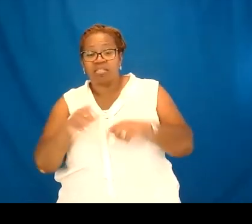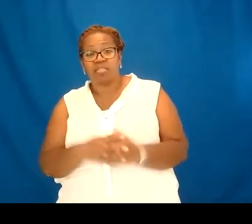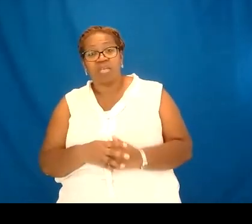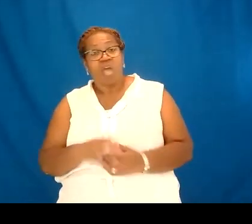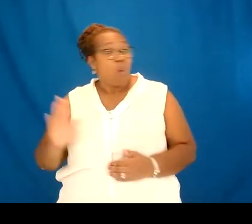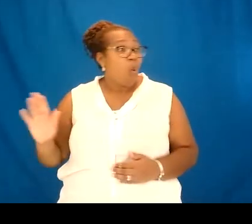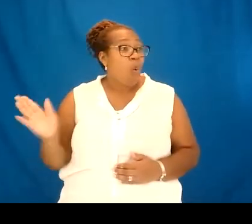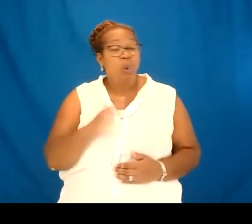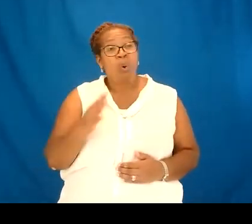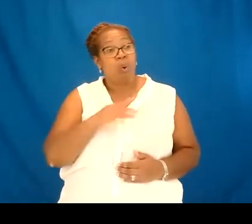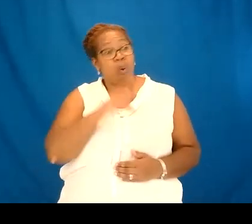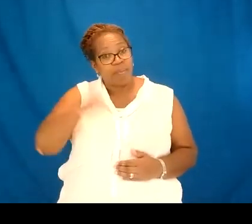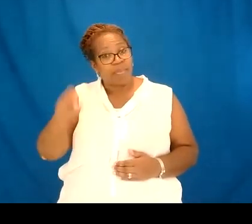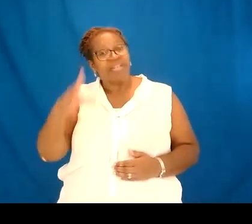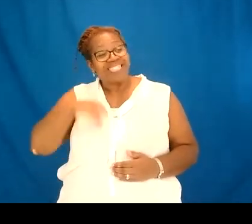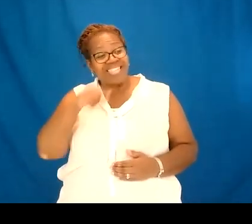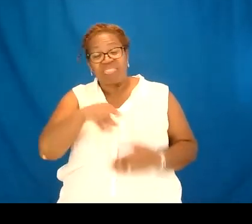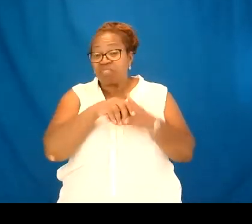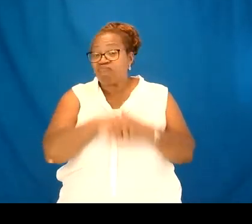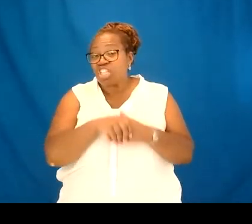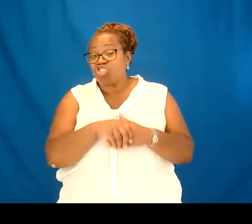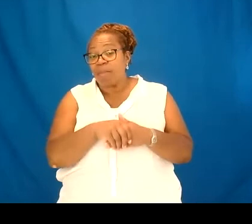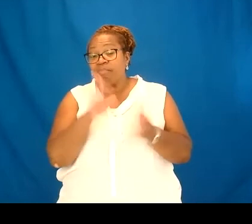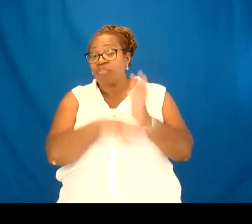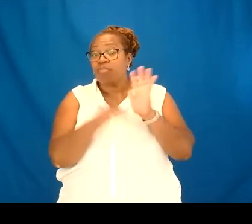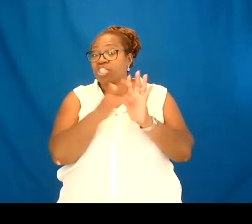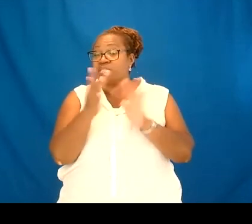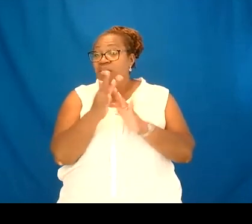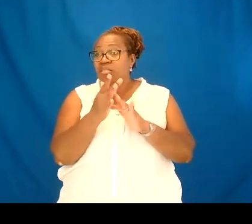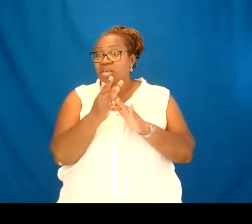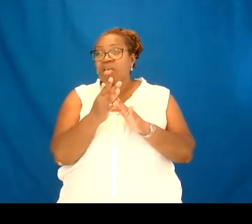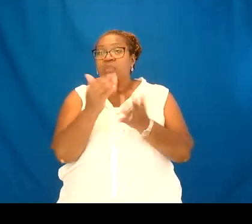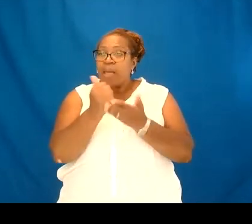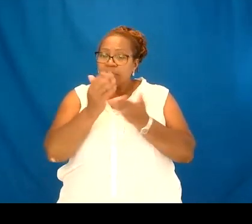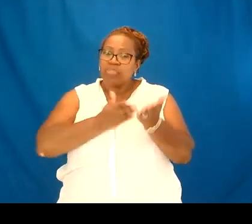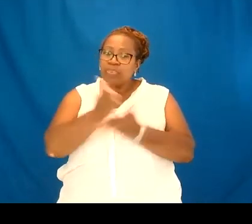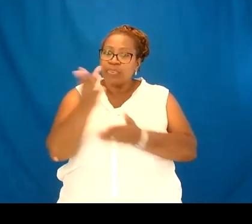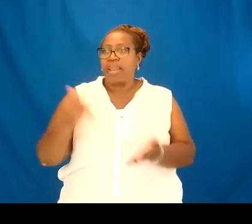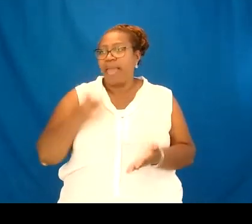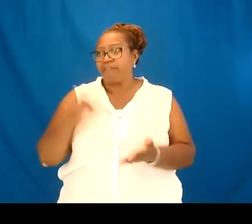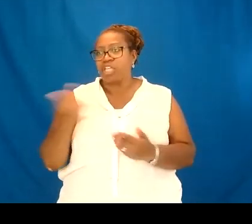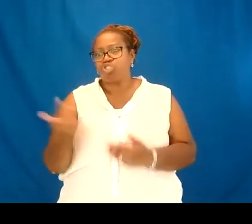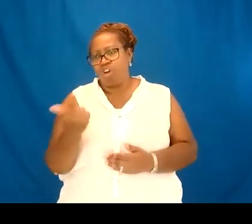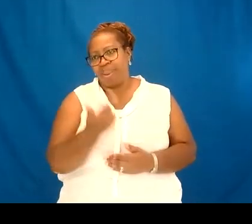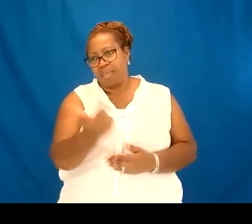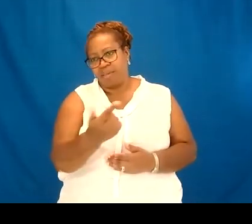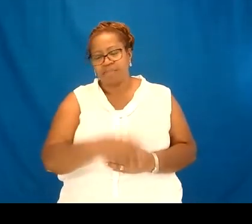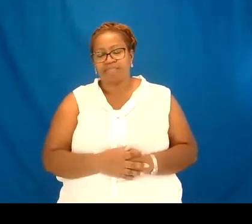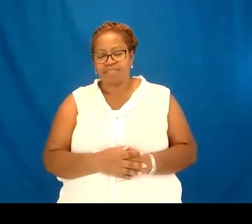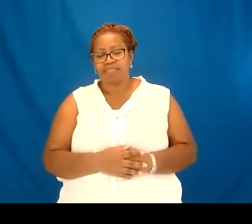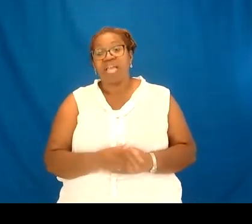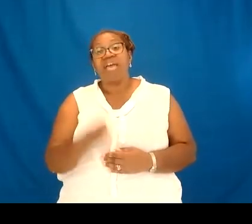love from Jesus for this journey called life. The second thing that